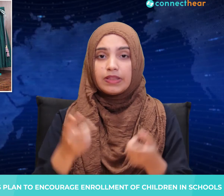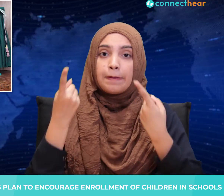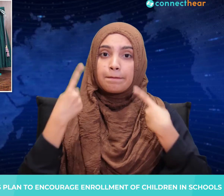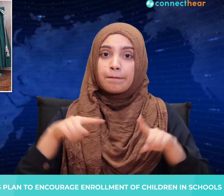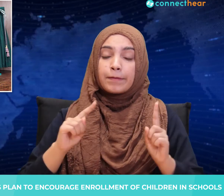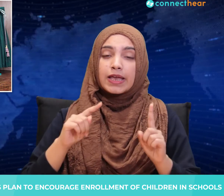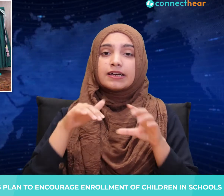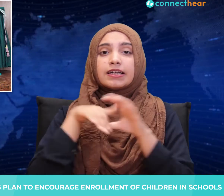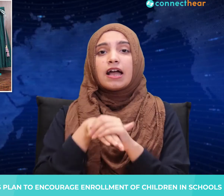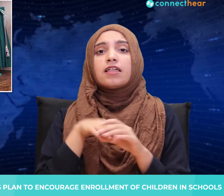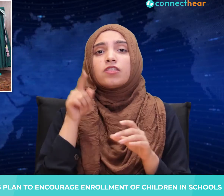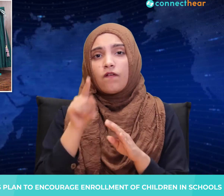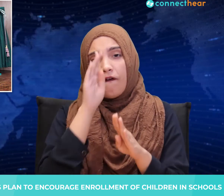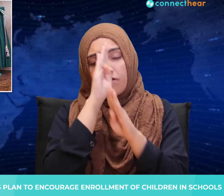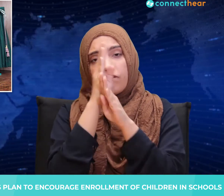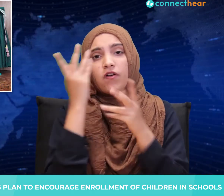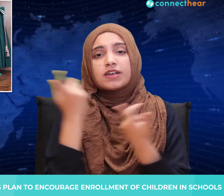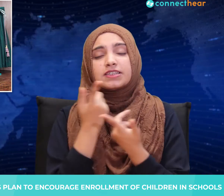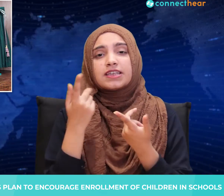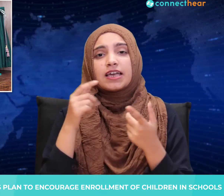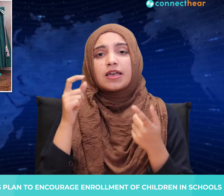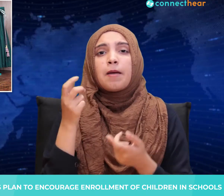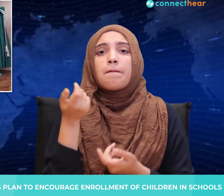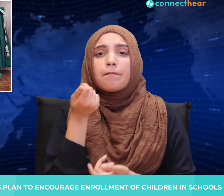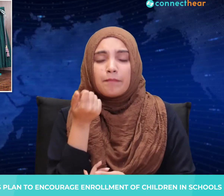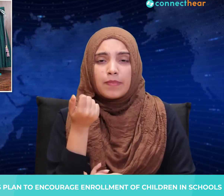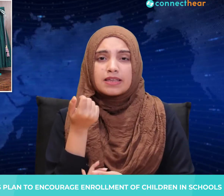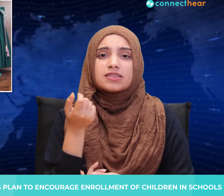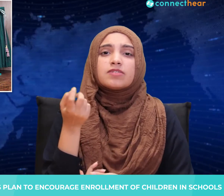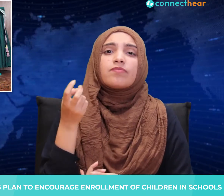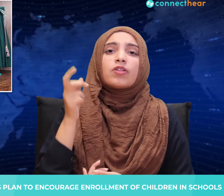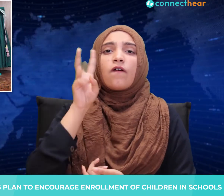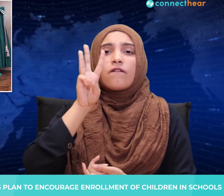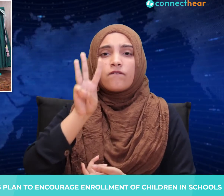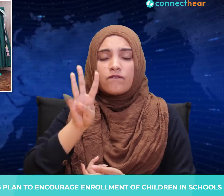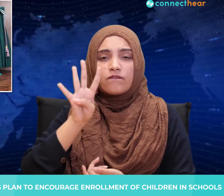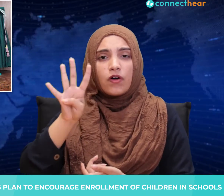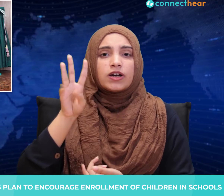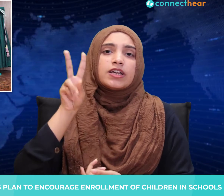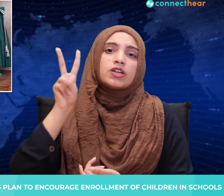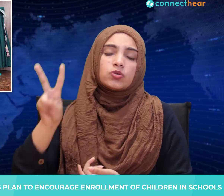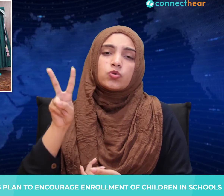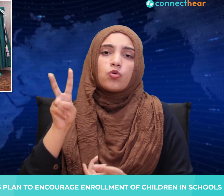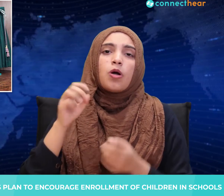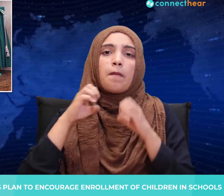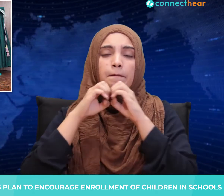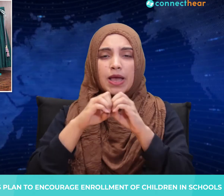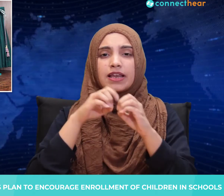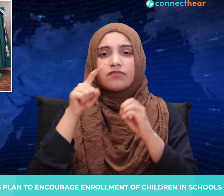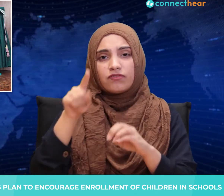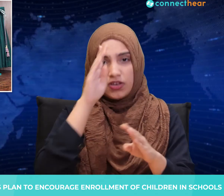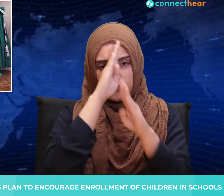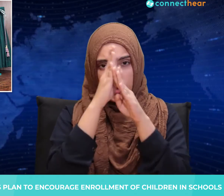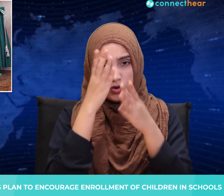The meeting was apprised that Rs 42 billion had been allocated for the current fiscal year